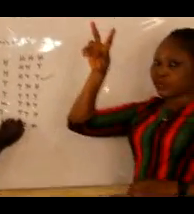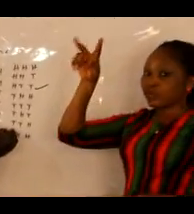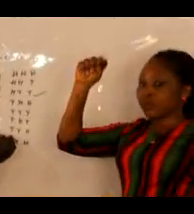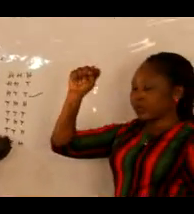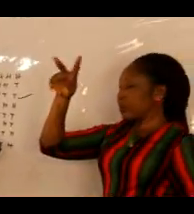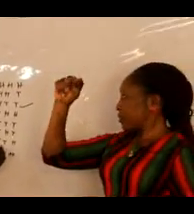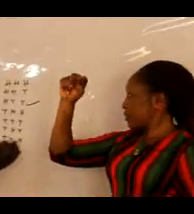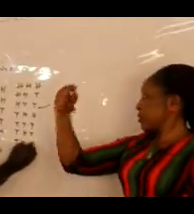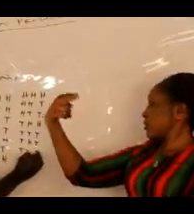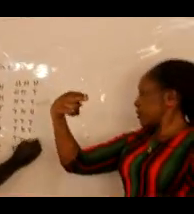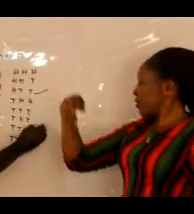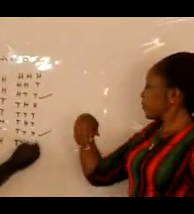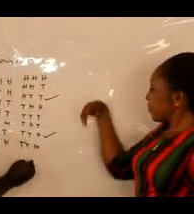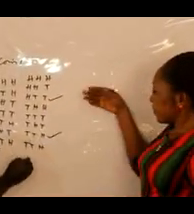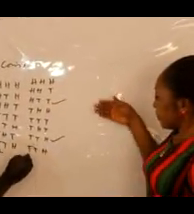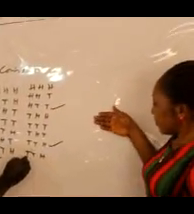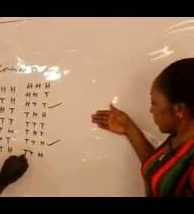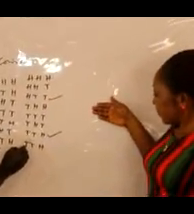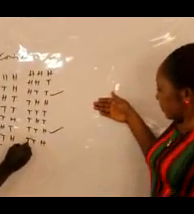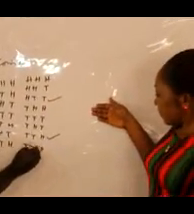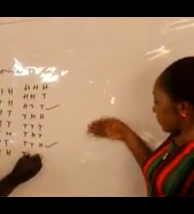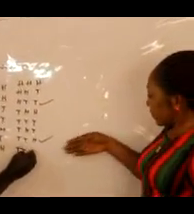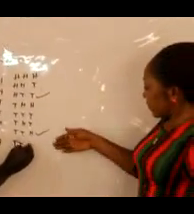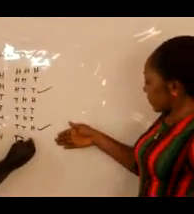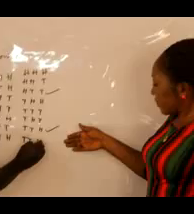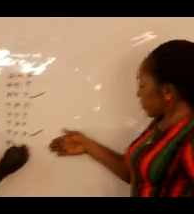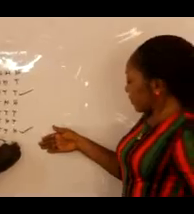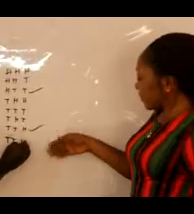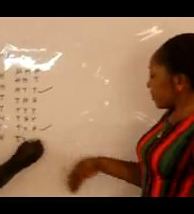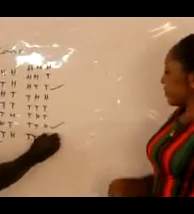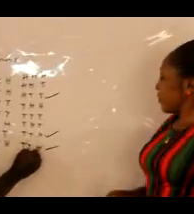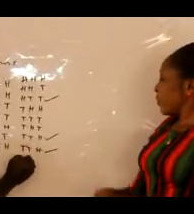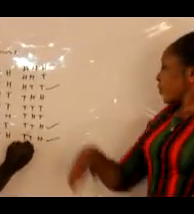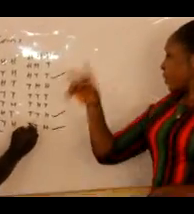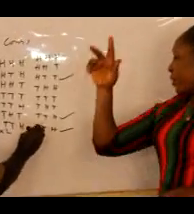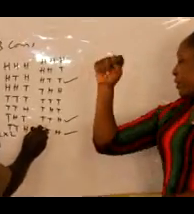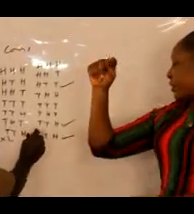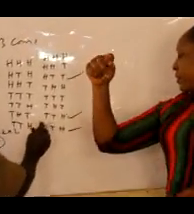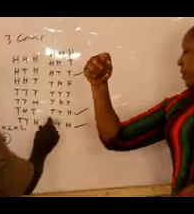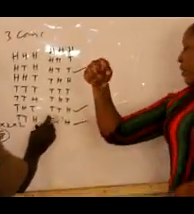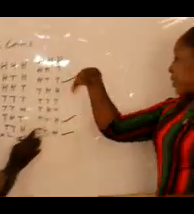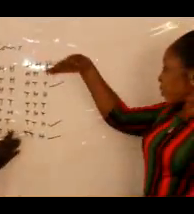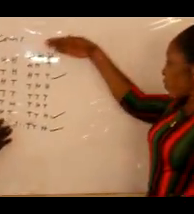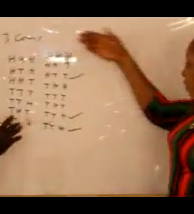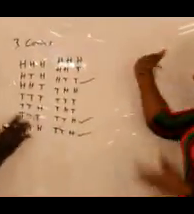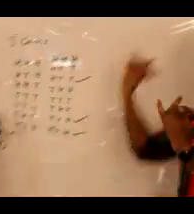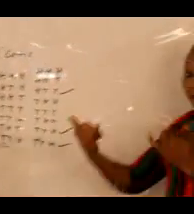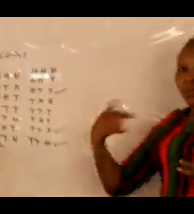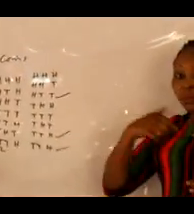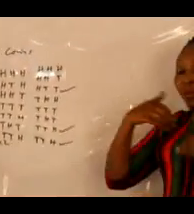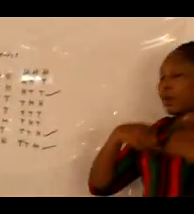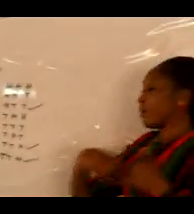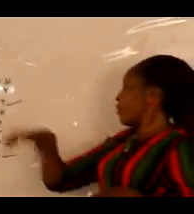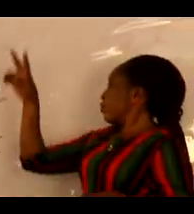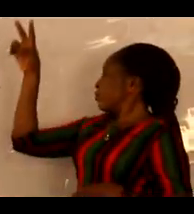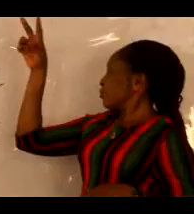Another place. Here. 2 tails and the head. Now we'll